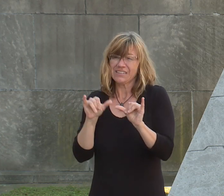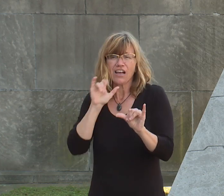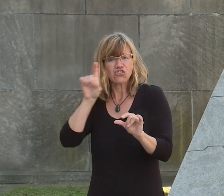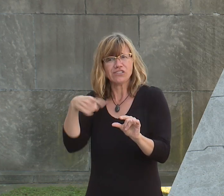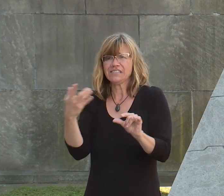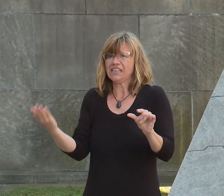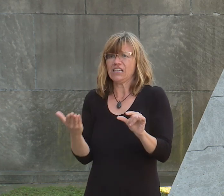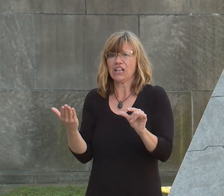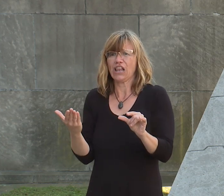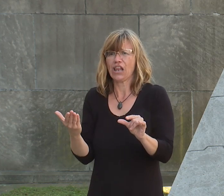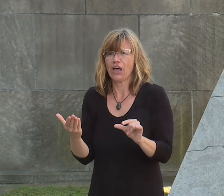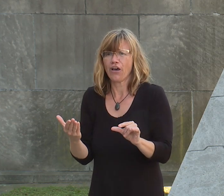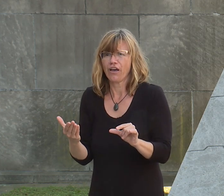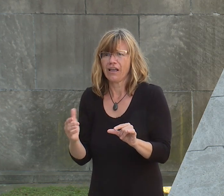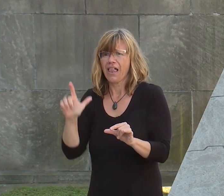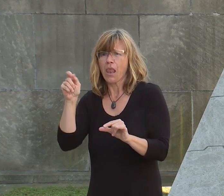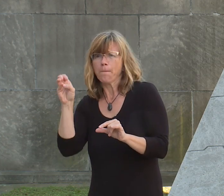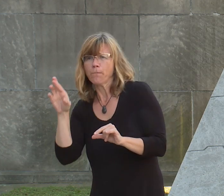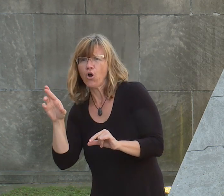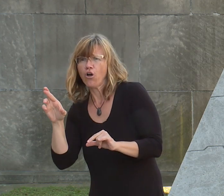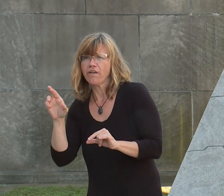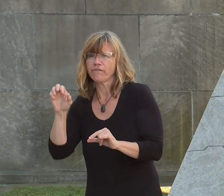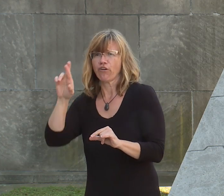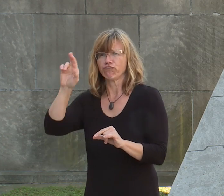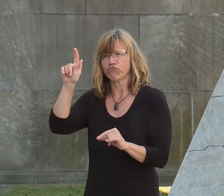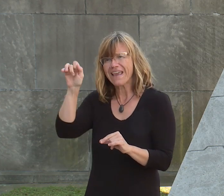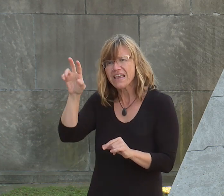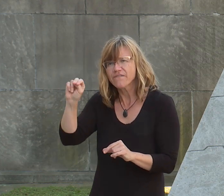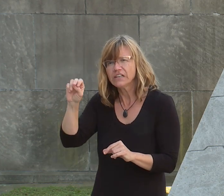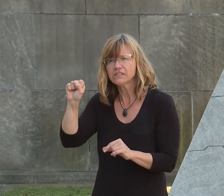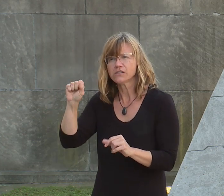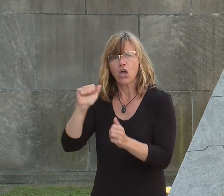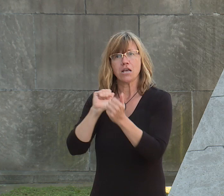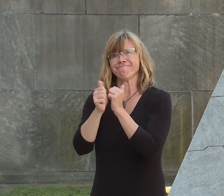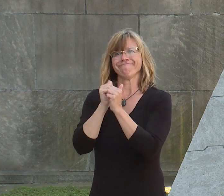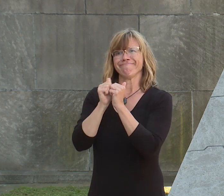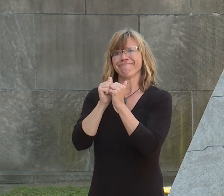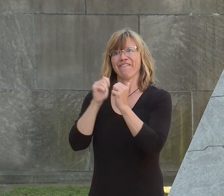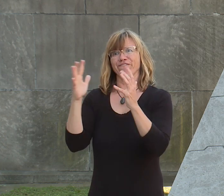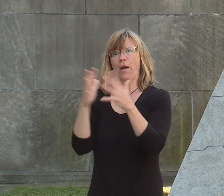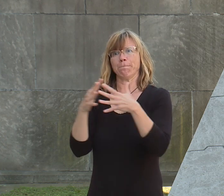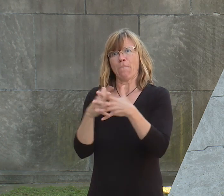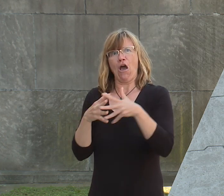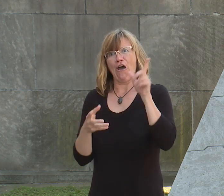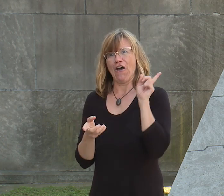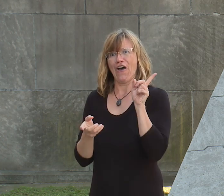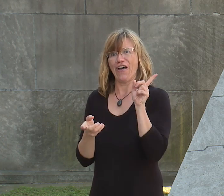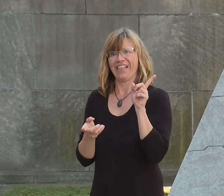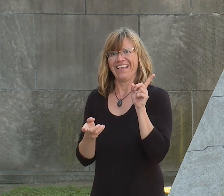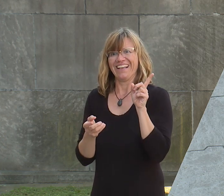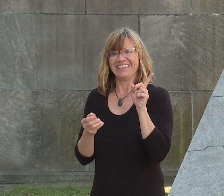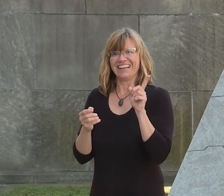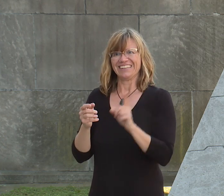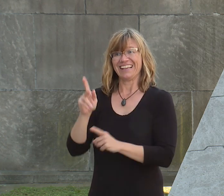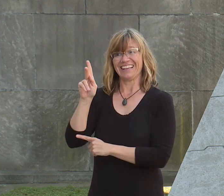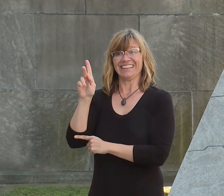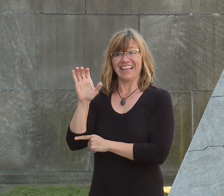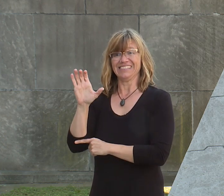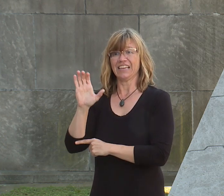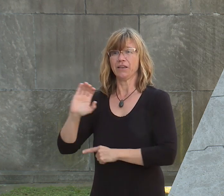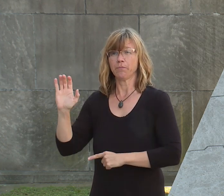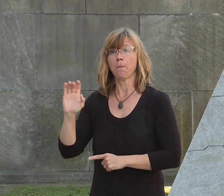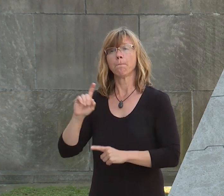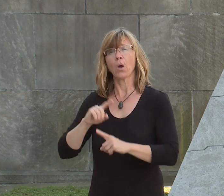and the Ravens are taking on the Chiefs on Monday night, for everybody to be in the stadium, but also to be across the city and celebrating in the way that we all want